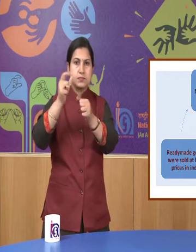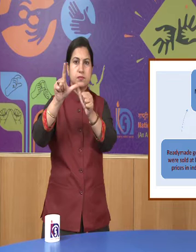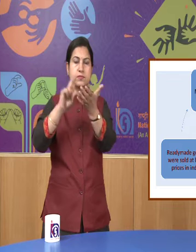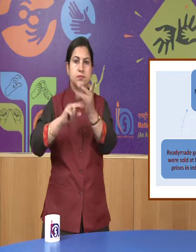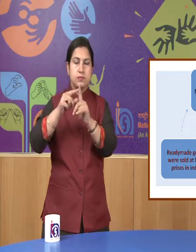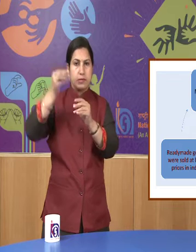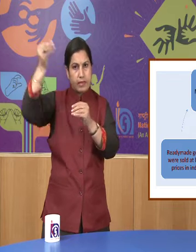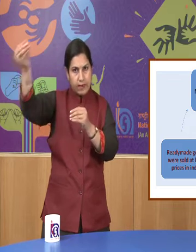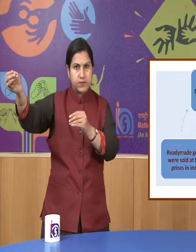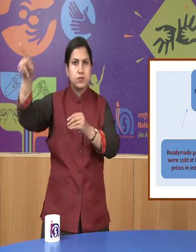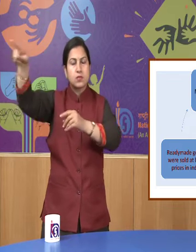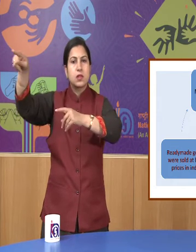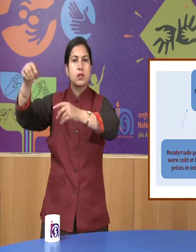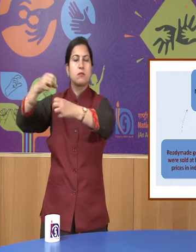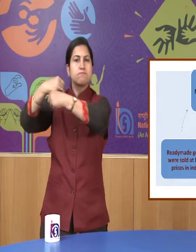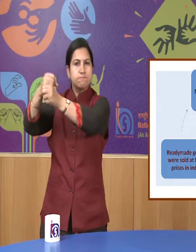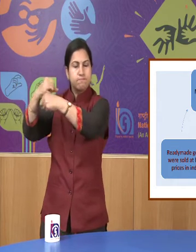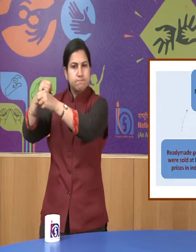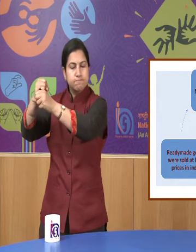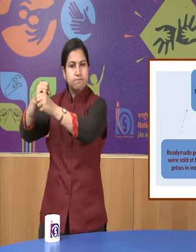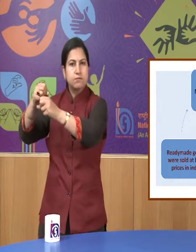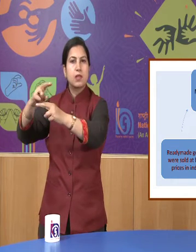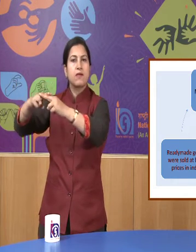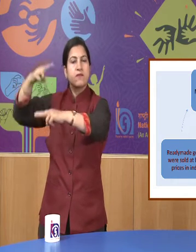where it was turned into ready made items.